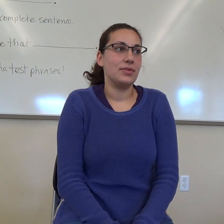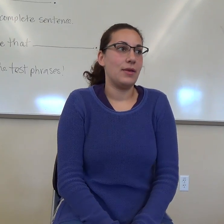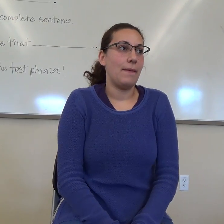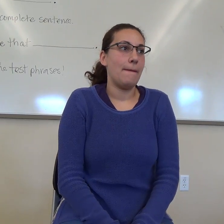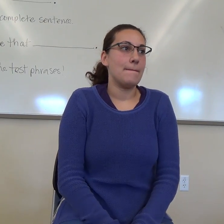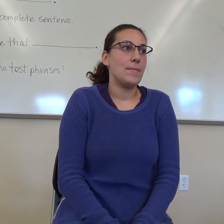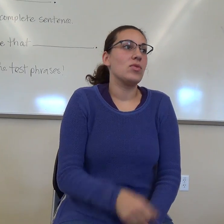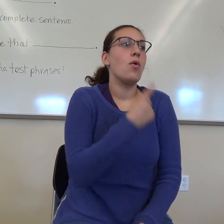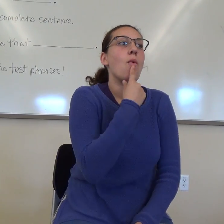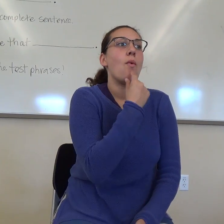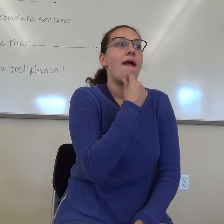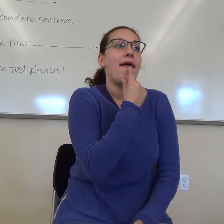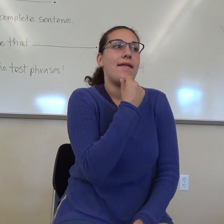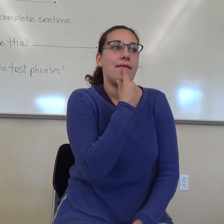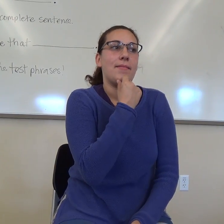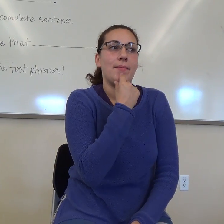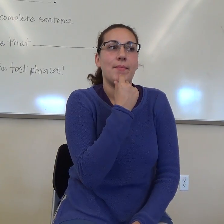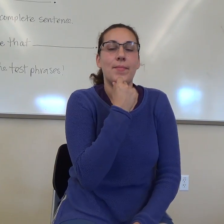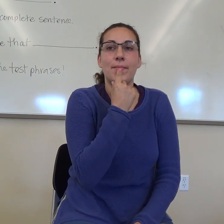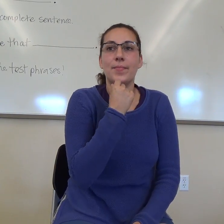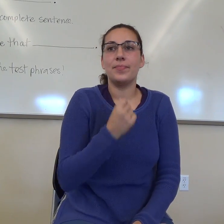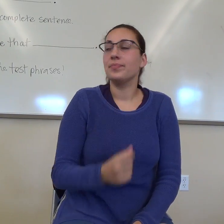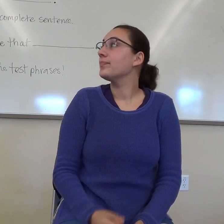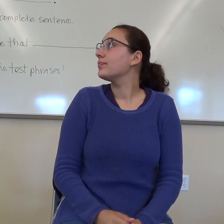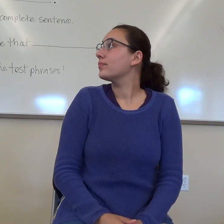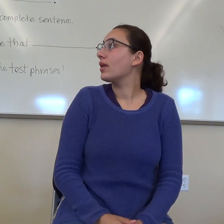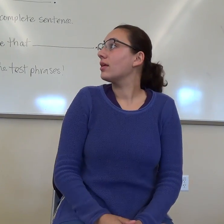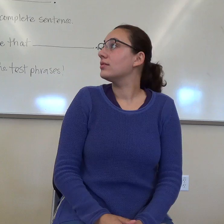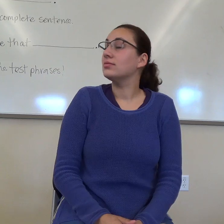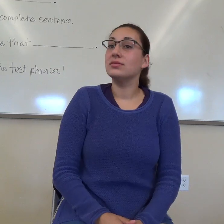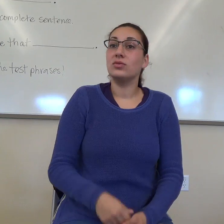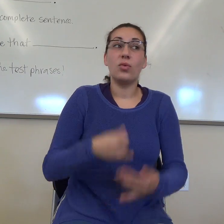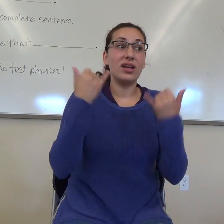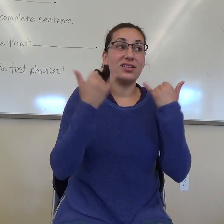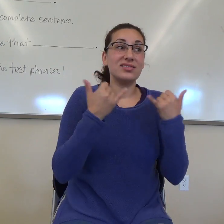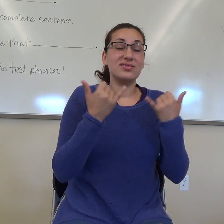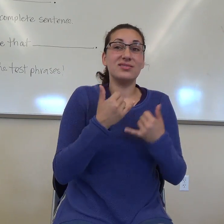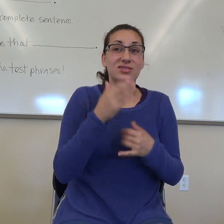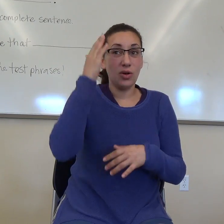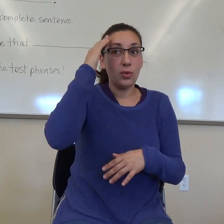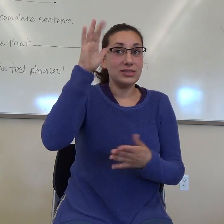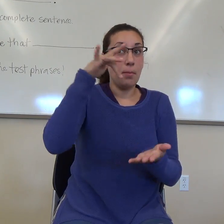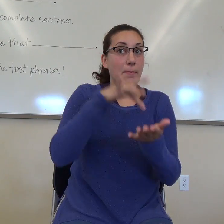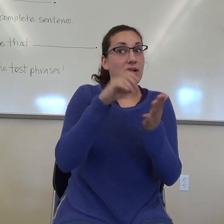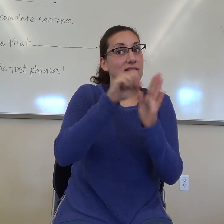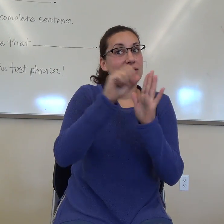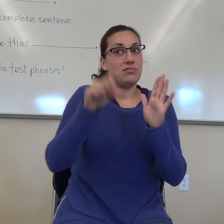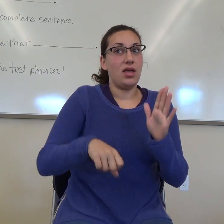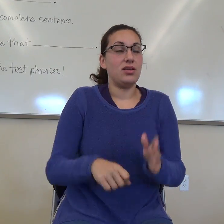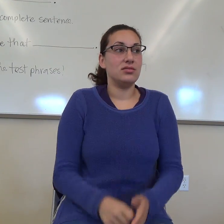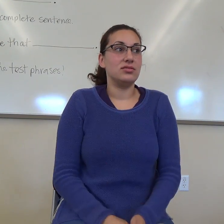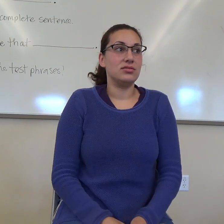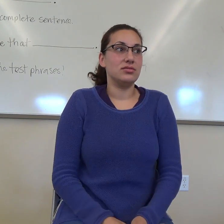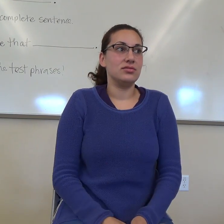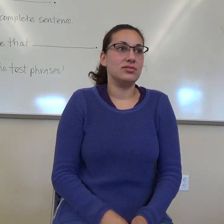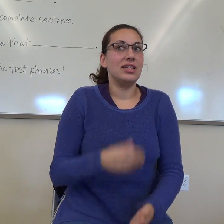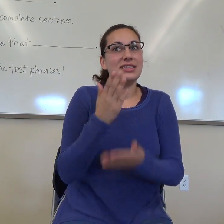It's this point in the semester where people are starting to say, oh, I wish we were still on break, I don't want to come